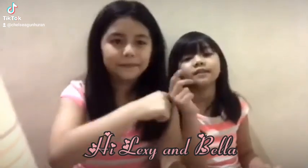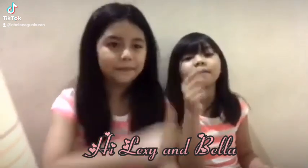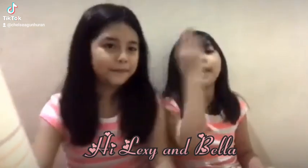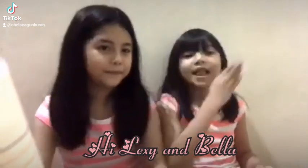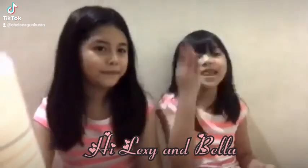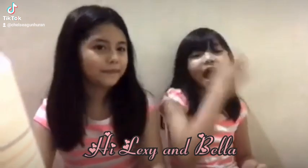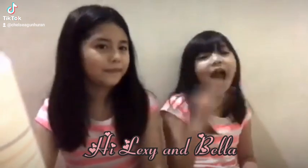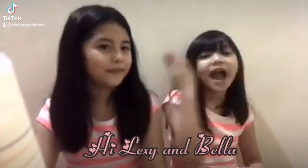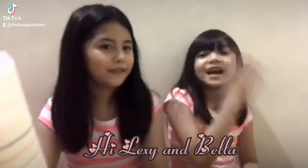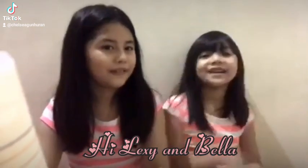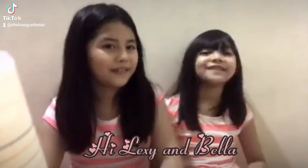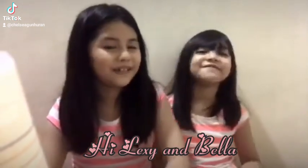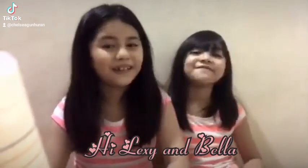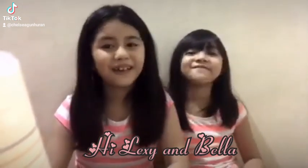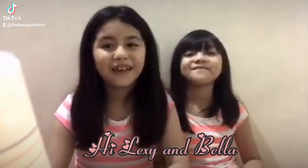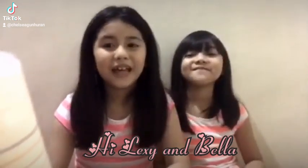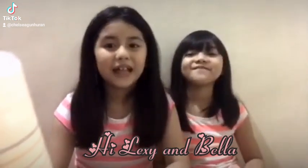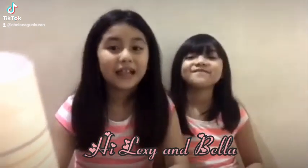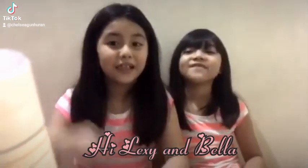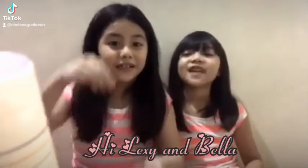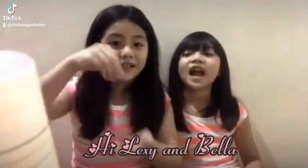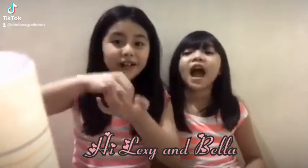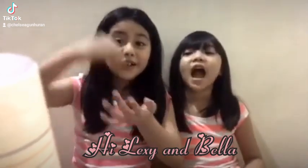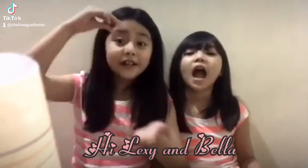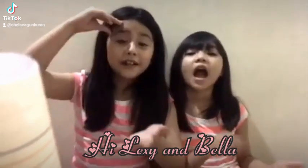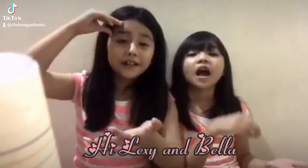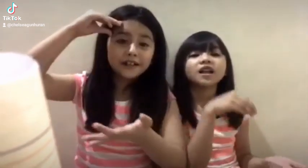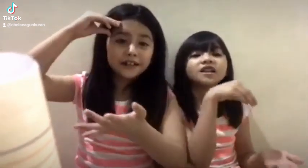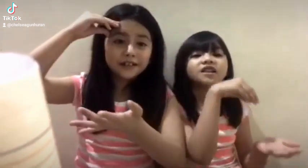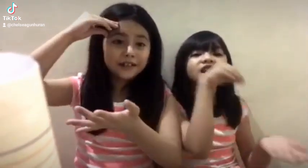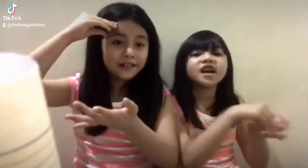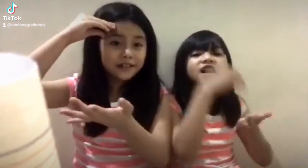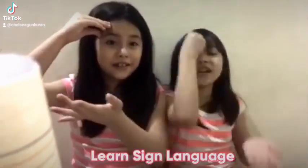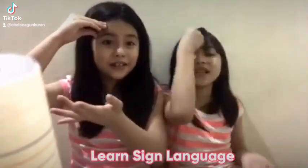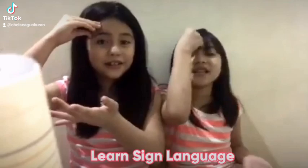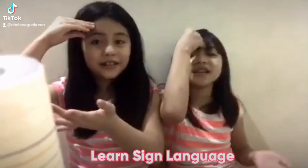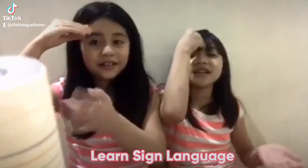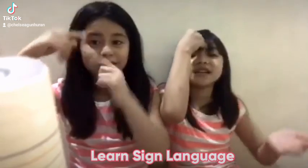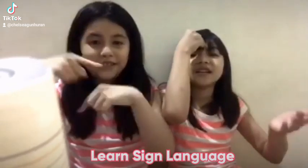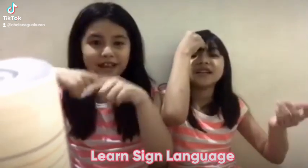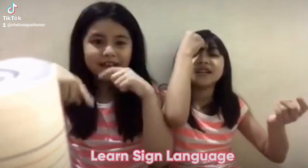we learn sign